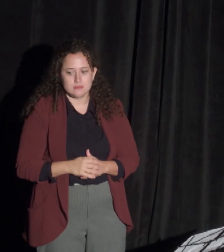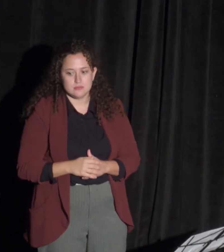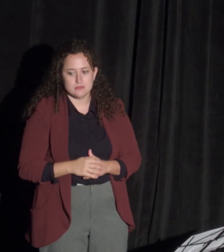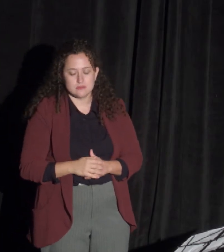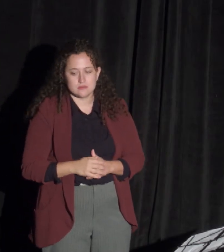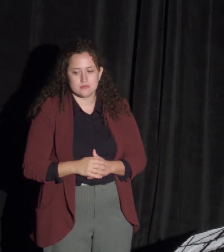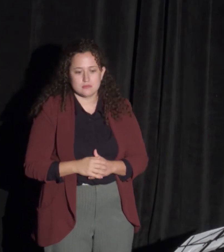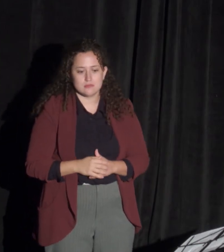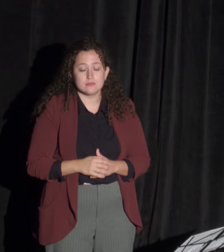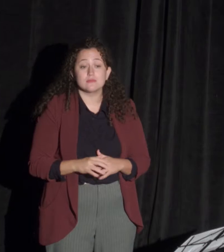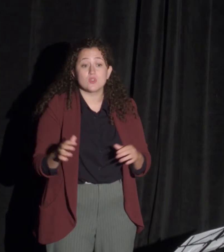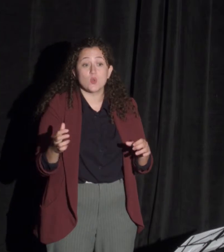And the winner is